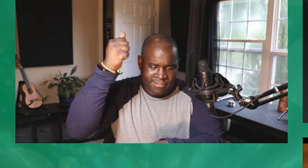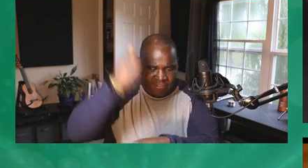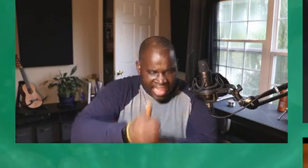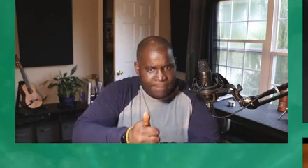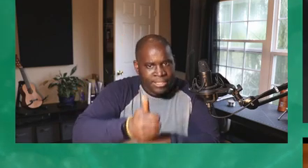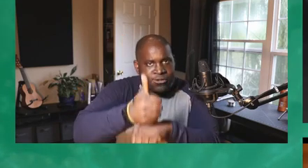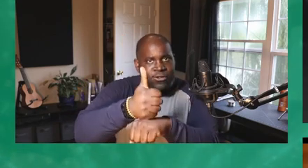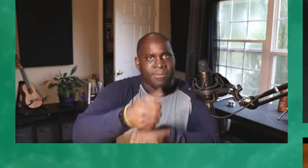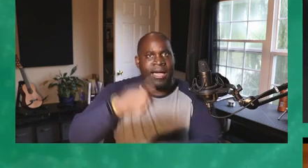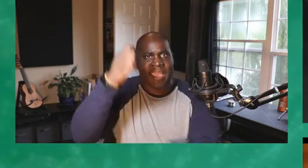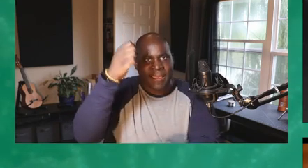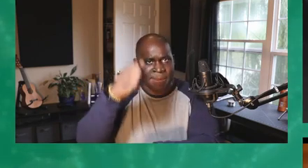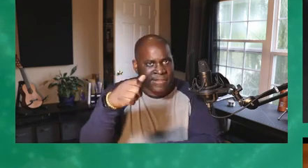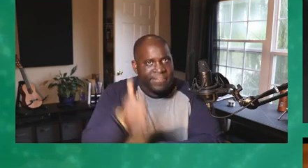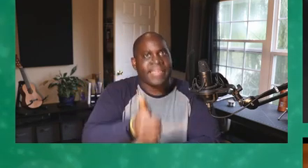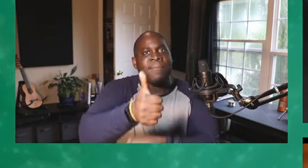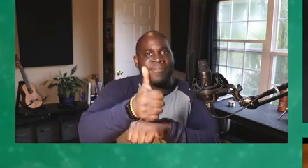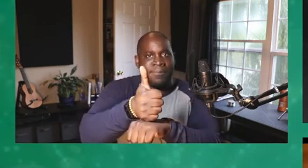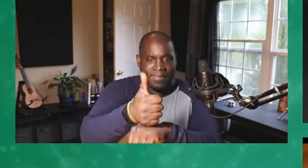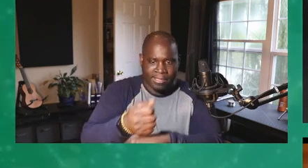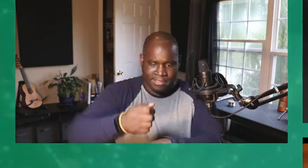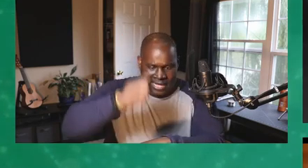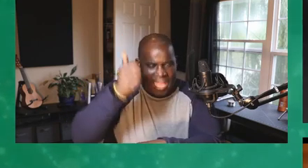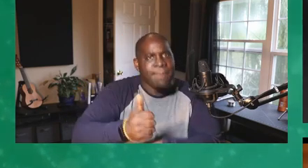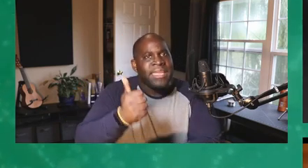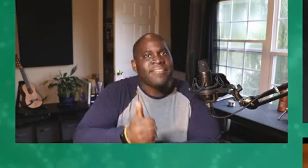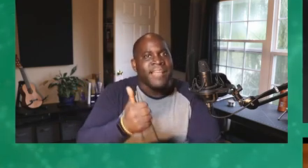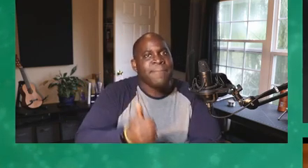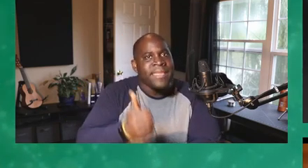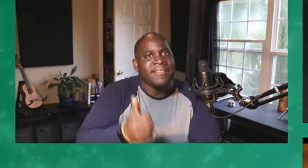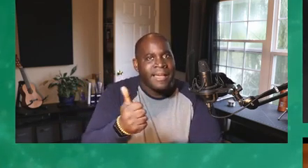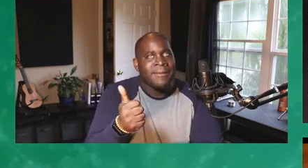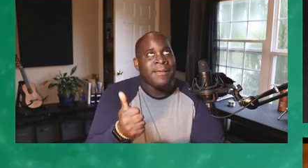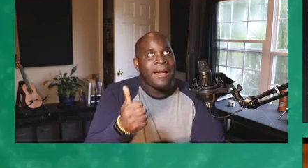I established, I set up something. Like